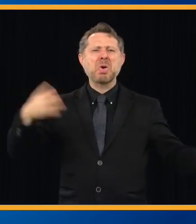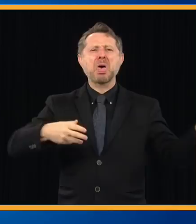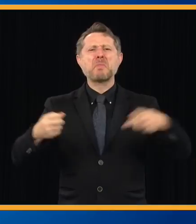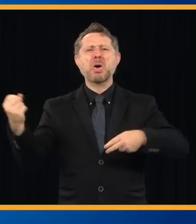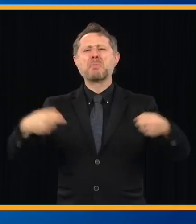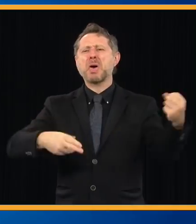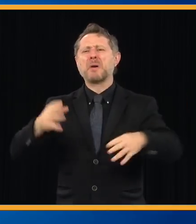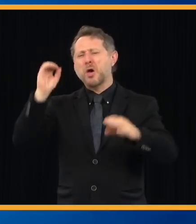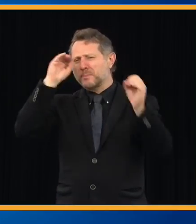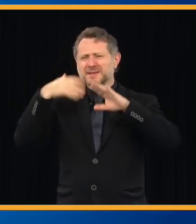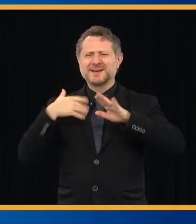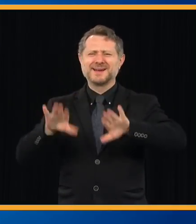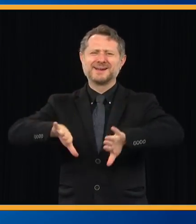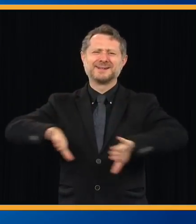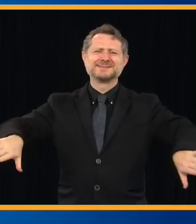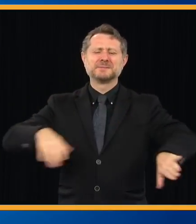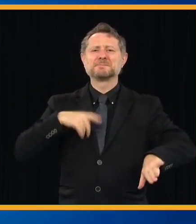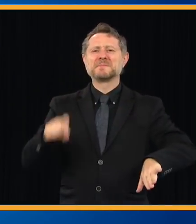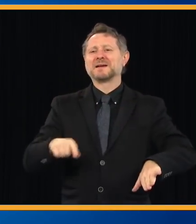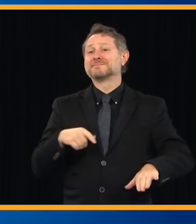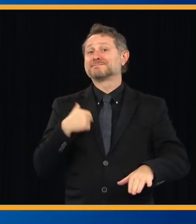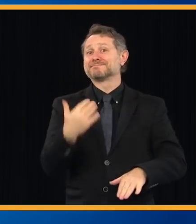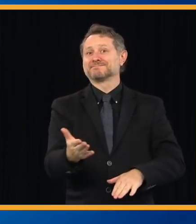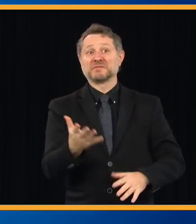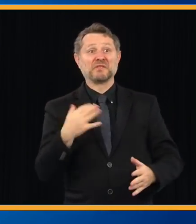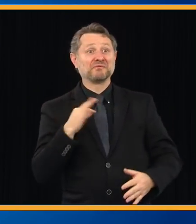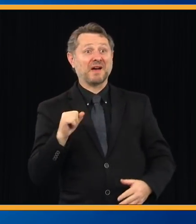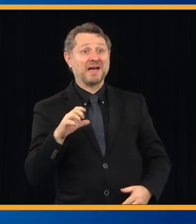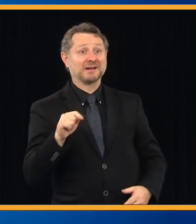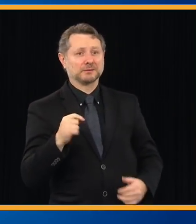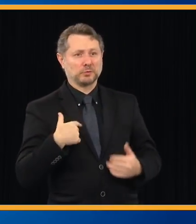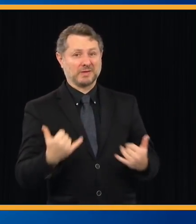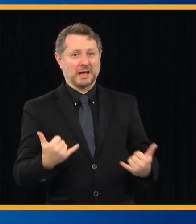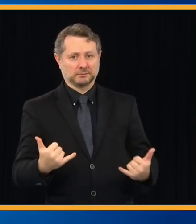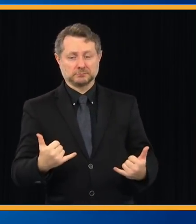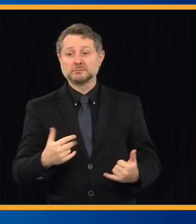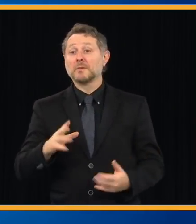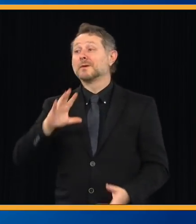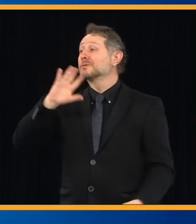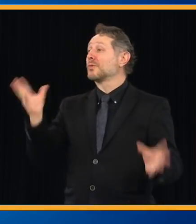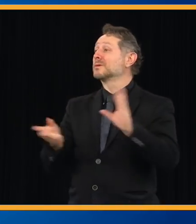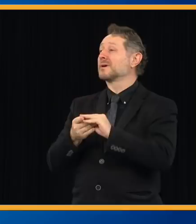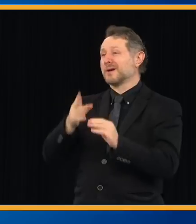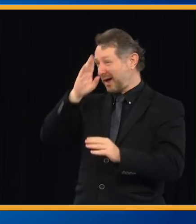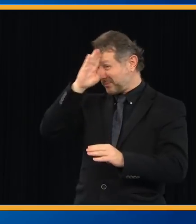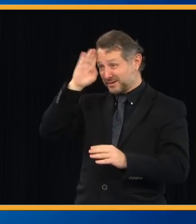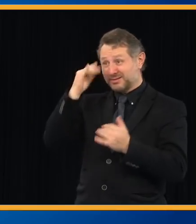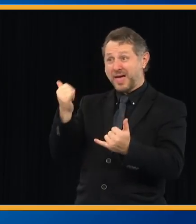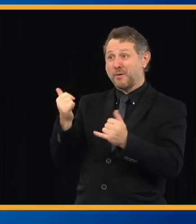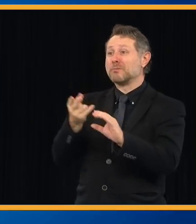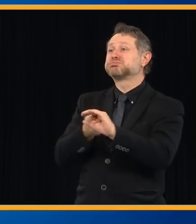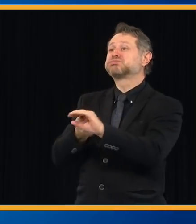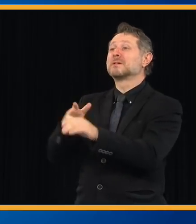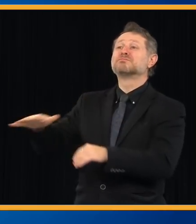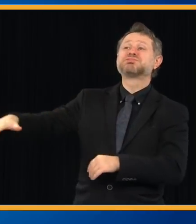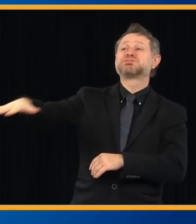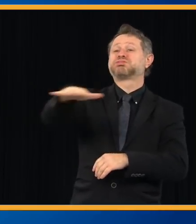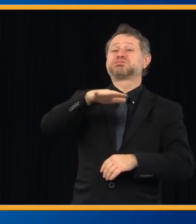the facts. Let's talk about some facts. Total hospitalizations down to